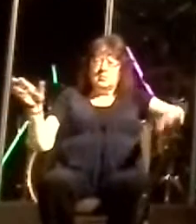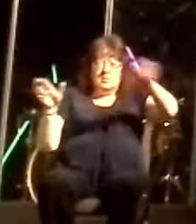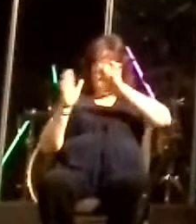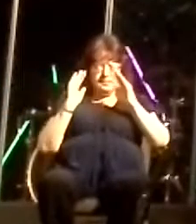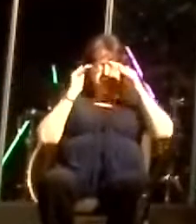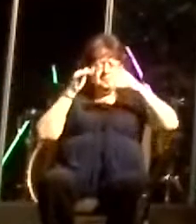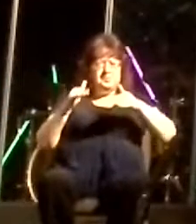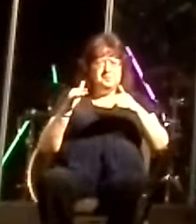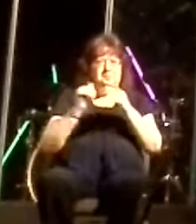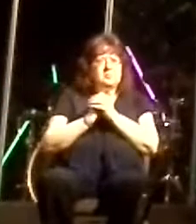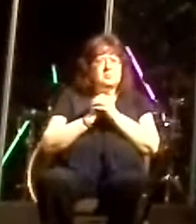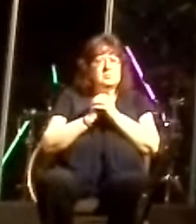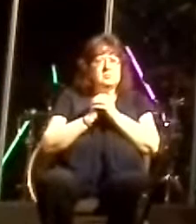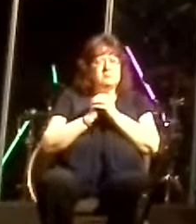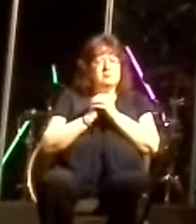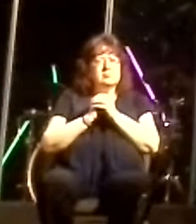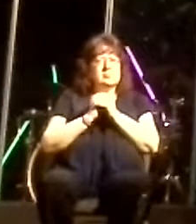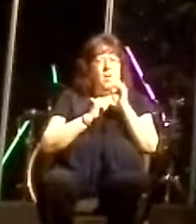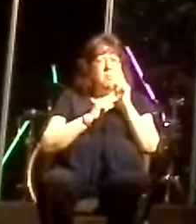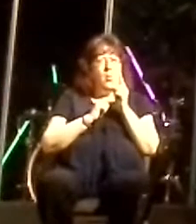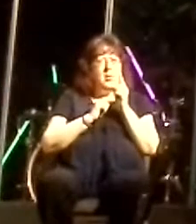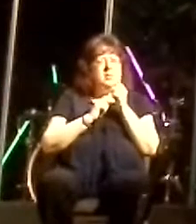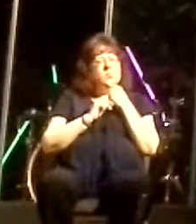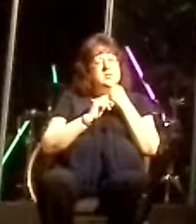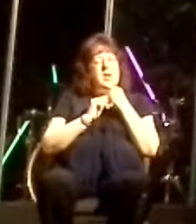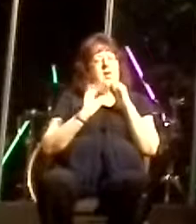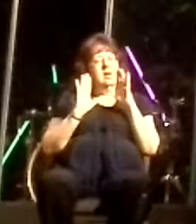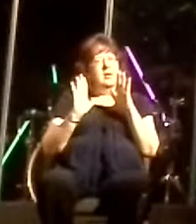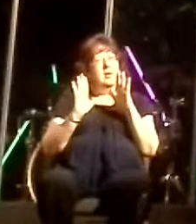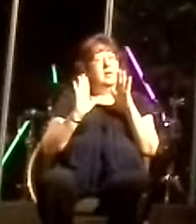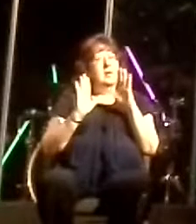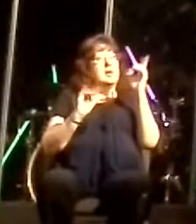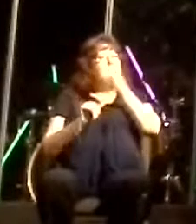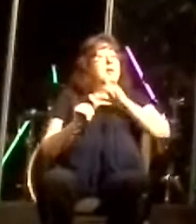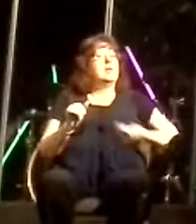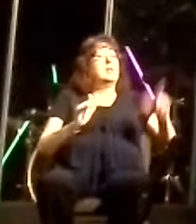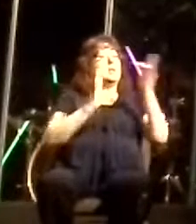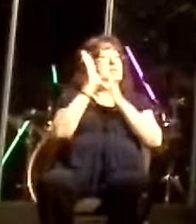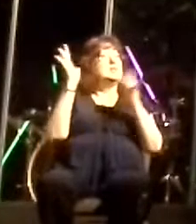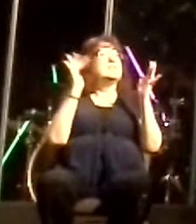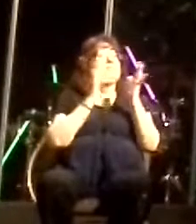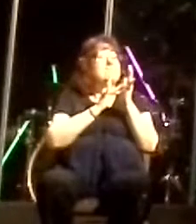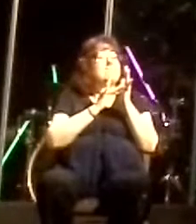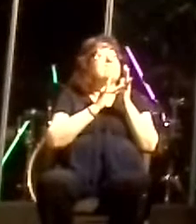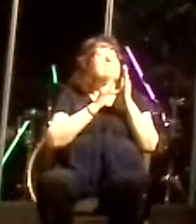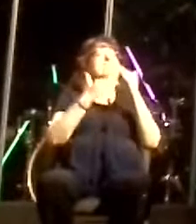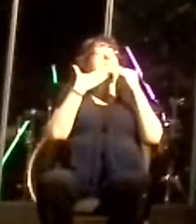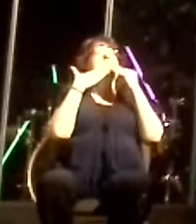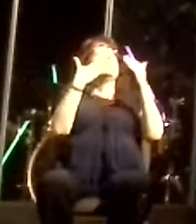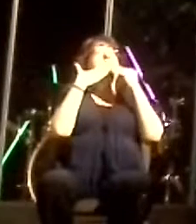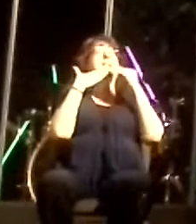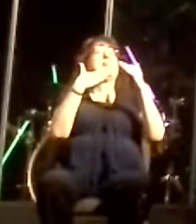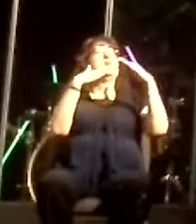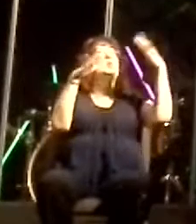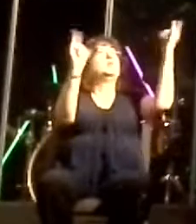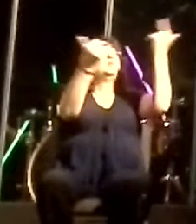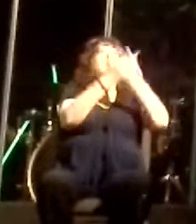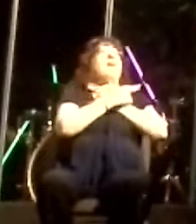room? We just have a moment and say, oh Lord Jesus, thank you for your